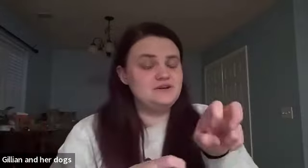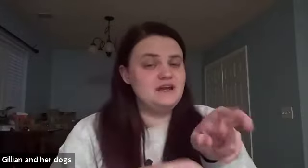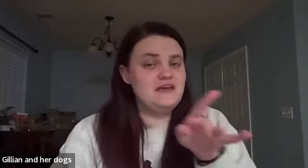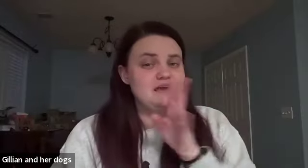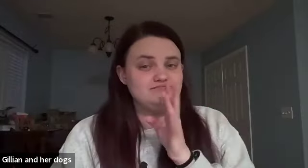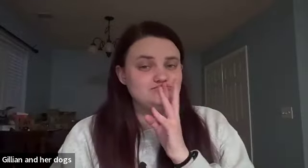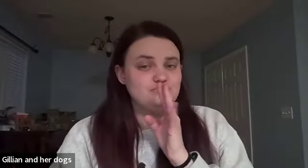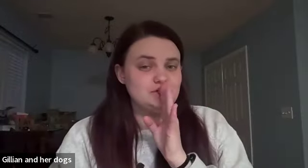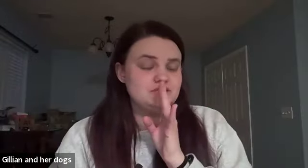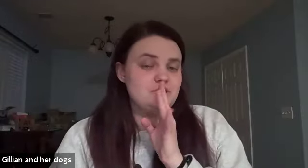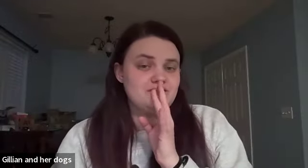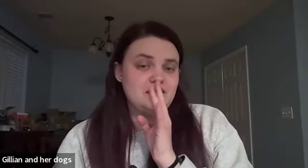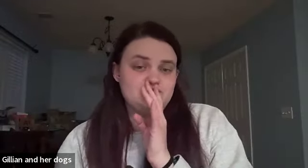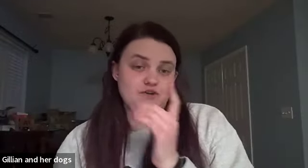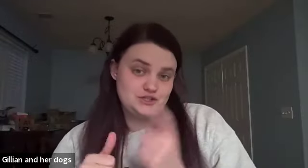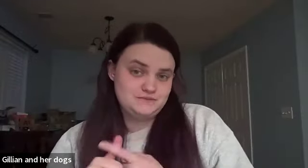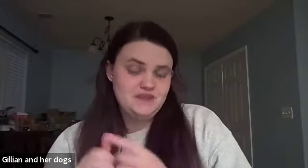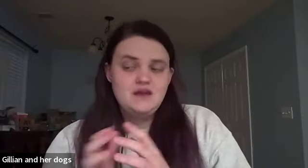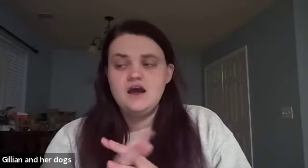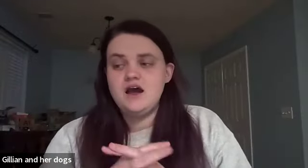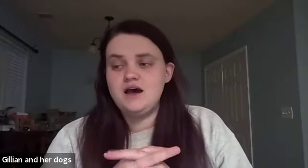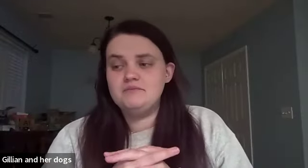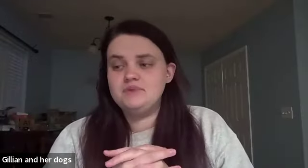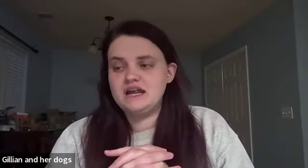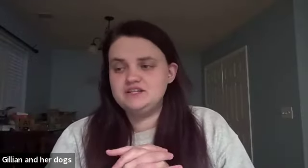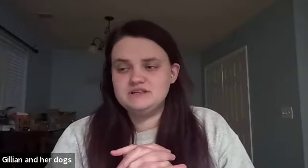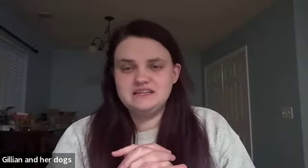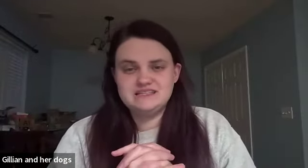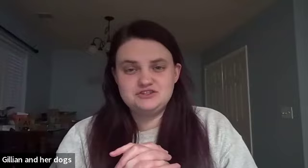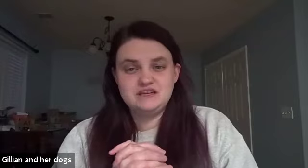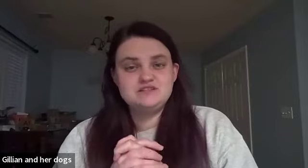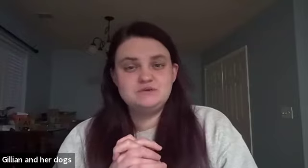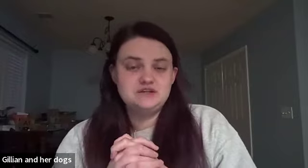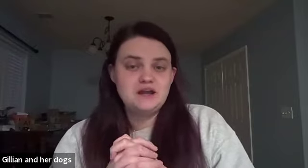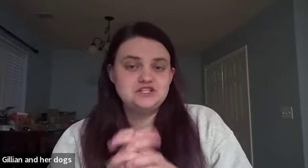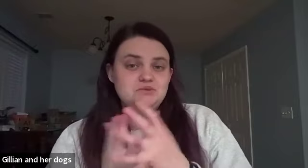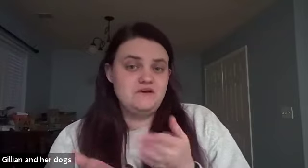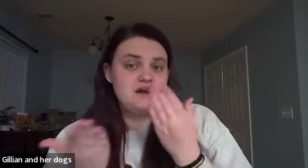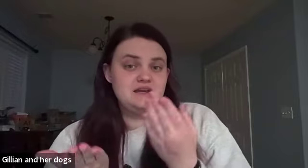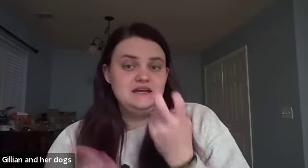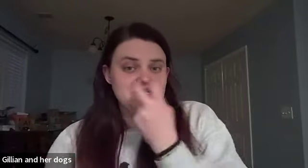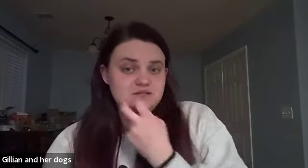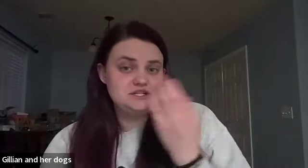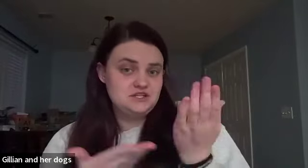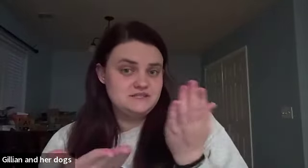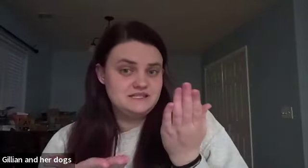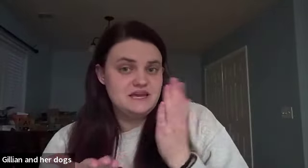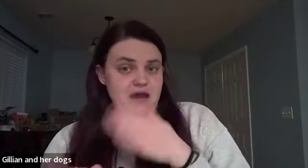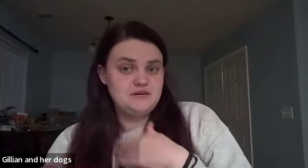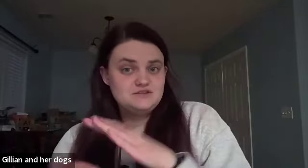transferred, and they learned spoken language first. But I do always think it's interesting because we do actually provide speech services at my